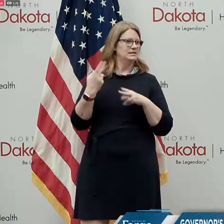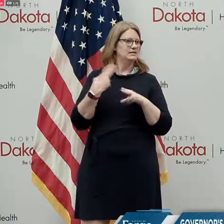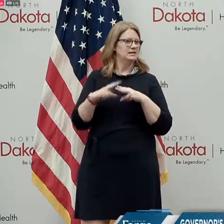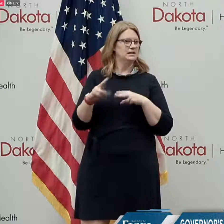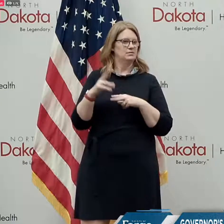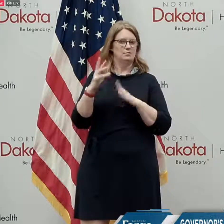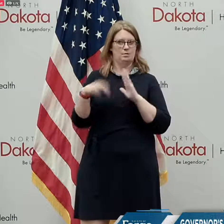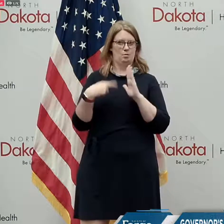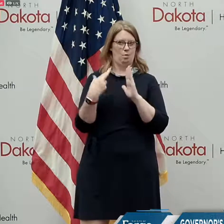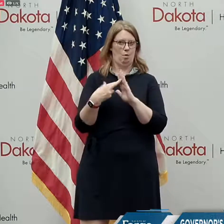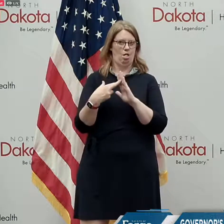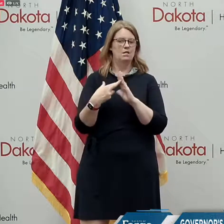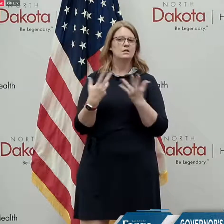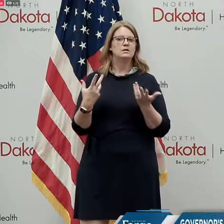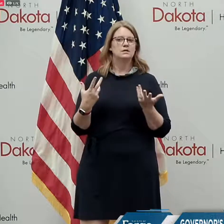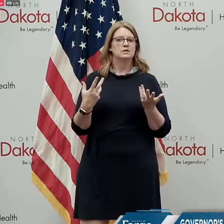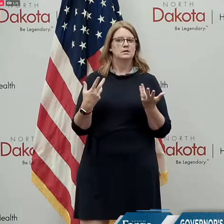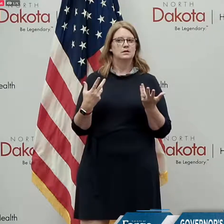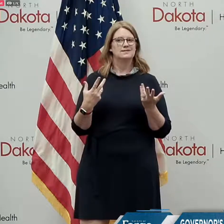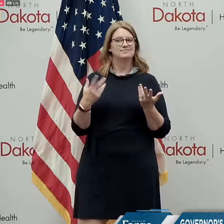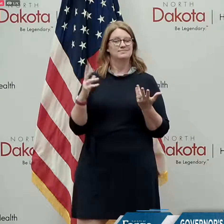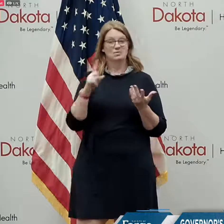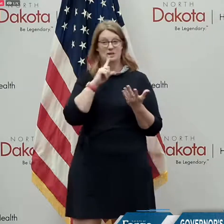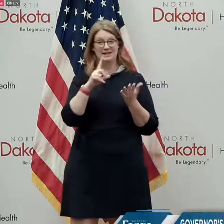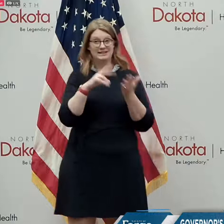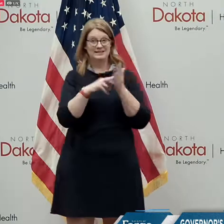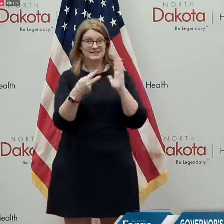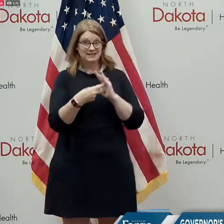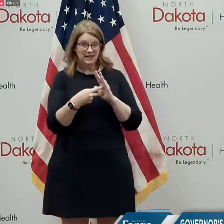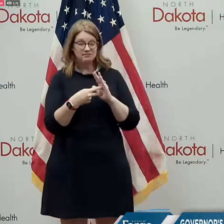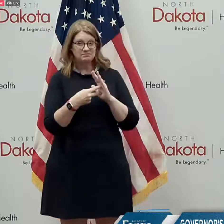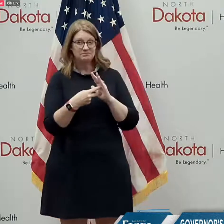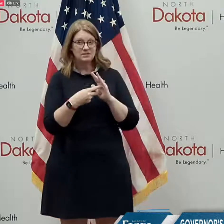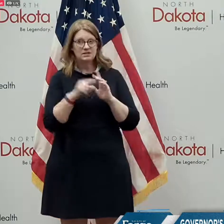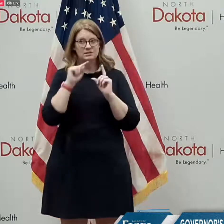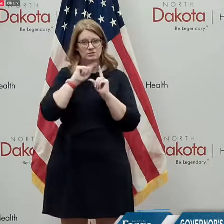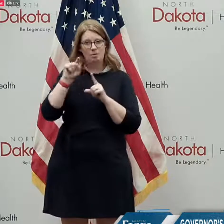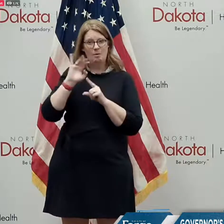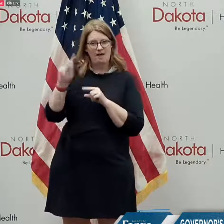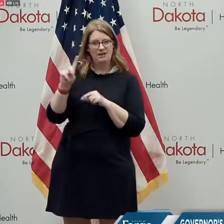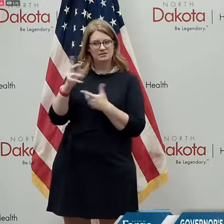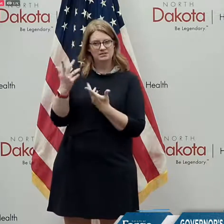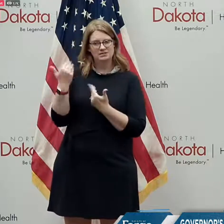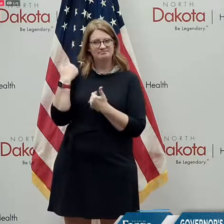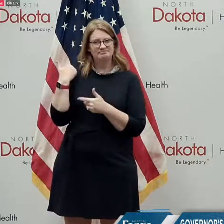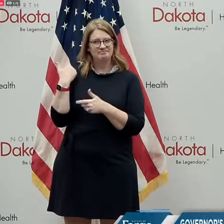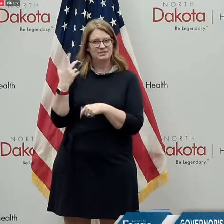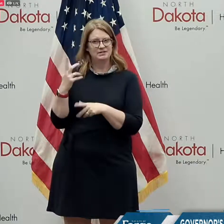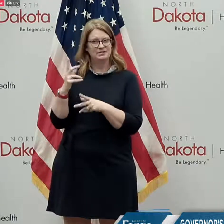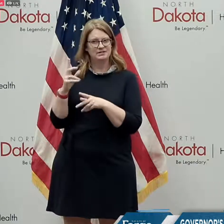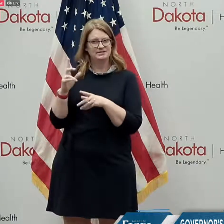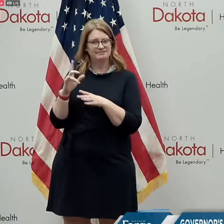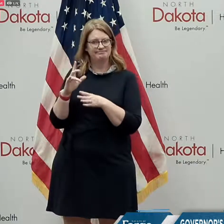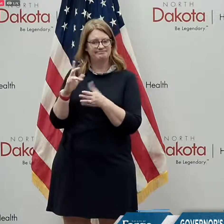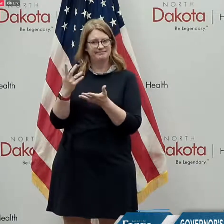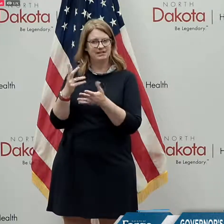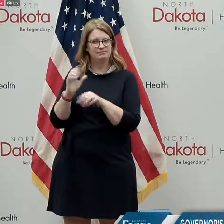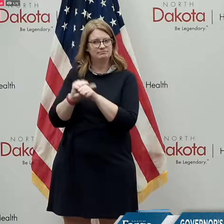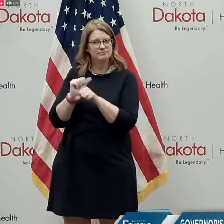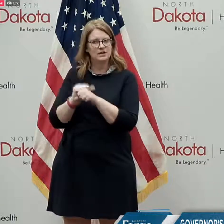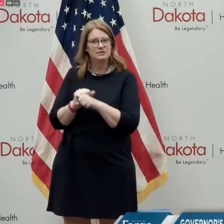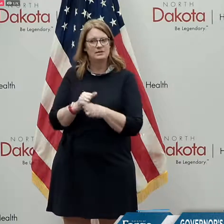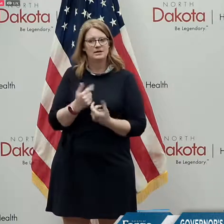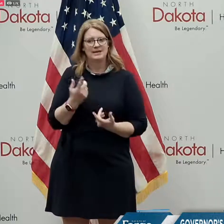June, that his intent was to return to his previous clinical practice, and he has informed